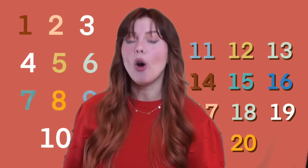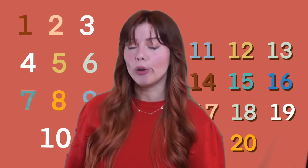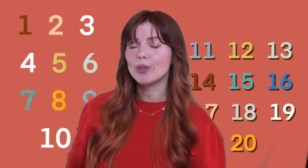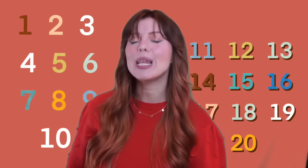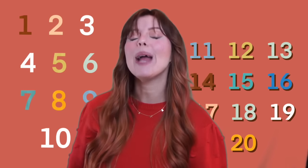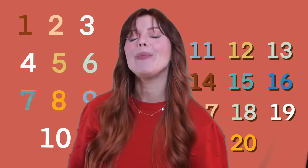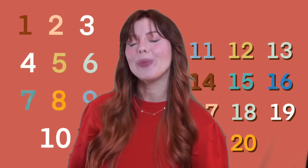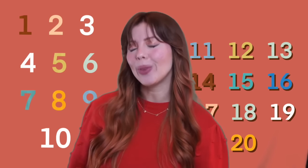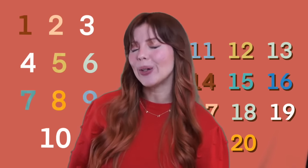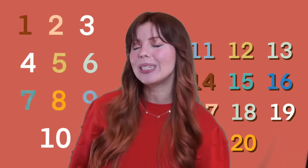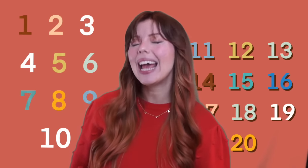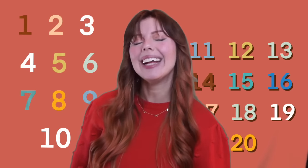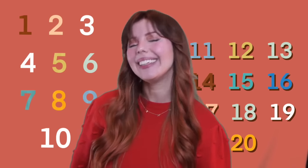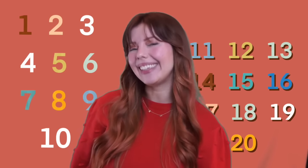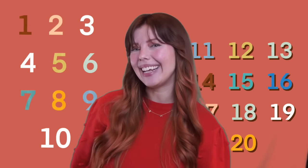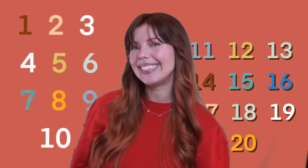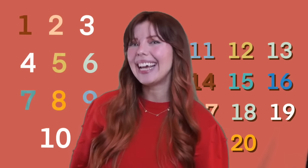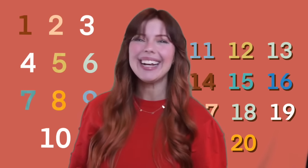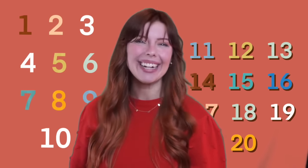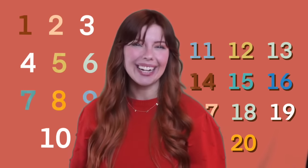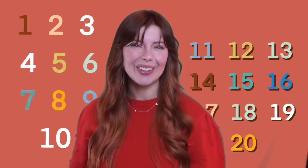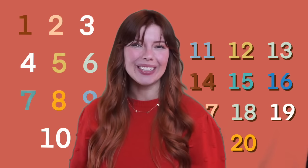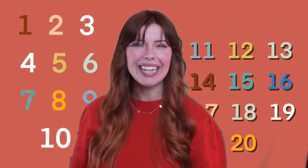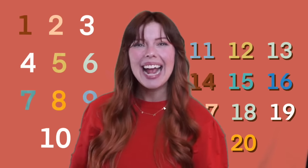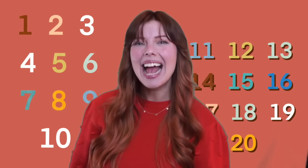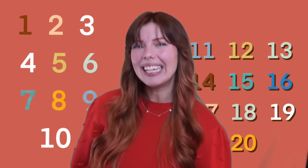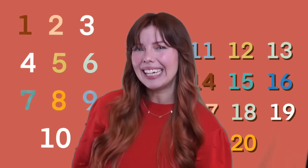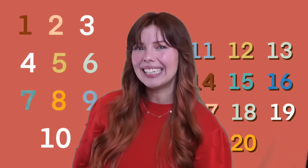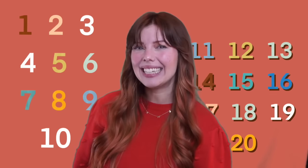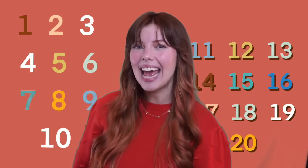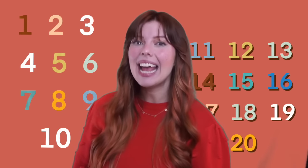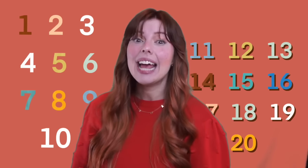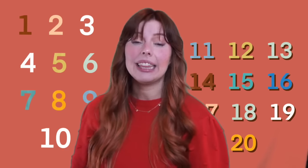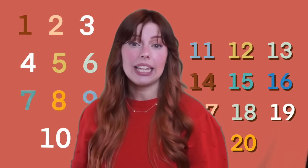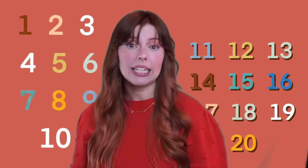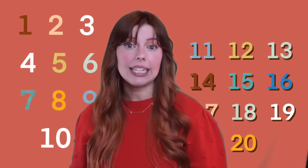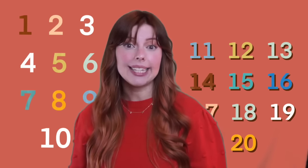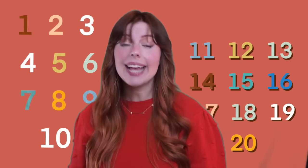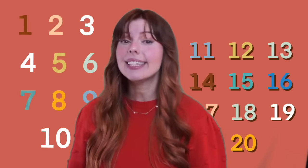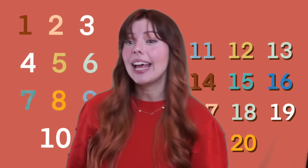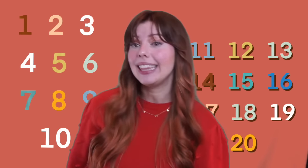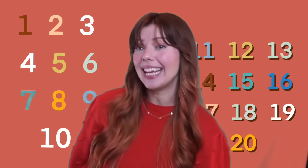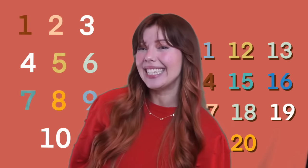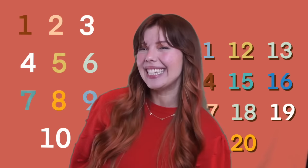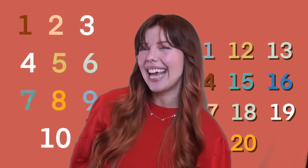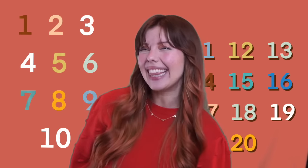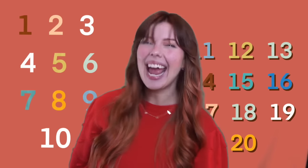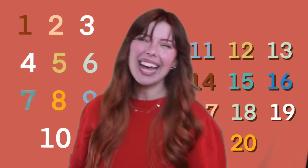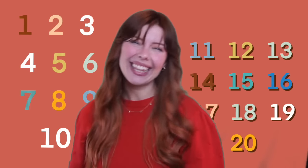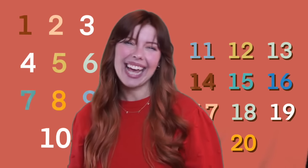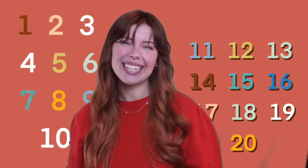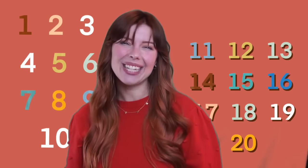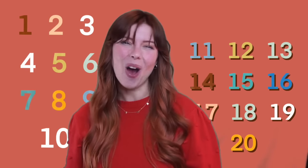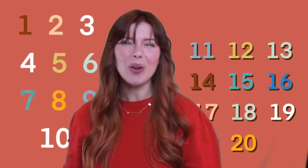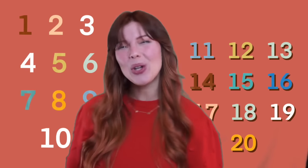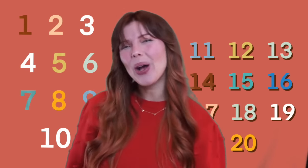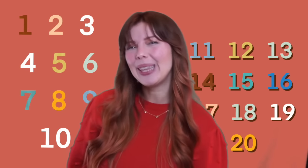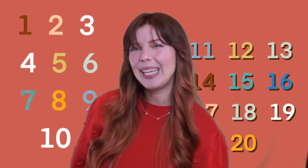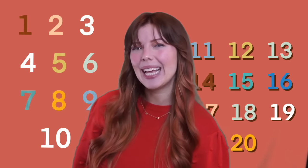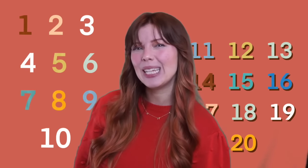once, doce, trece, catorce, quince, dieciséis, diecisiete, dieciocho,